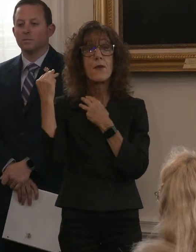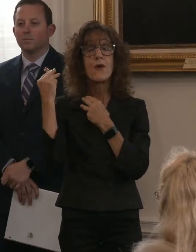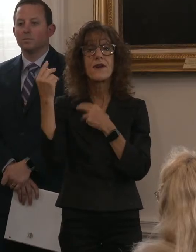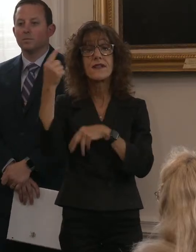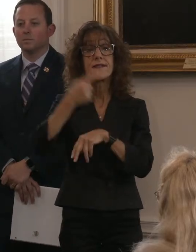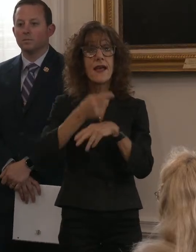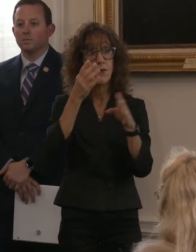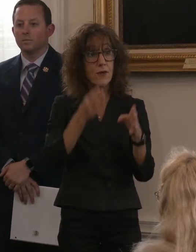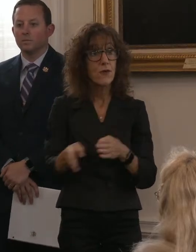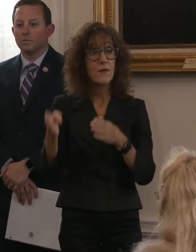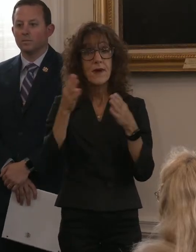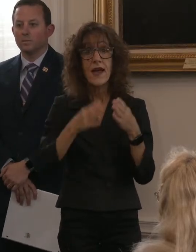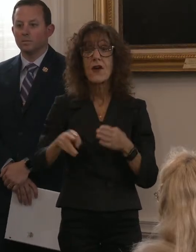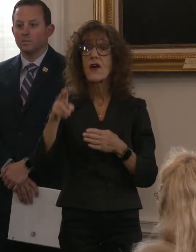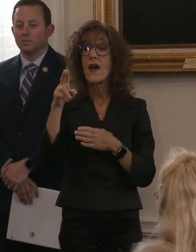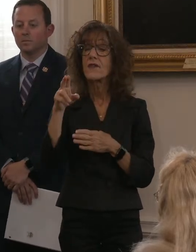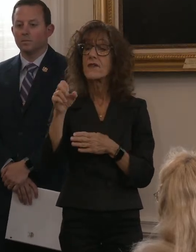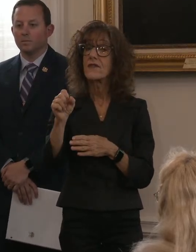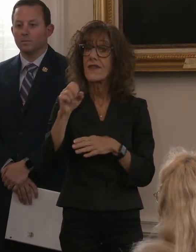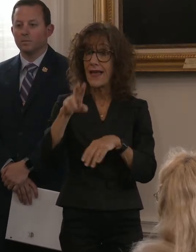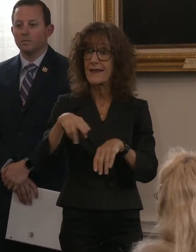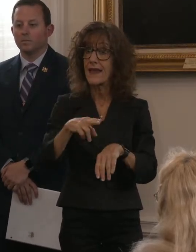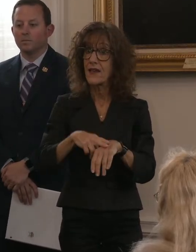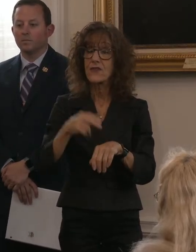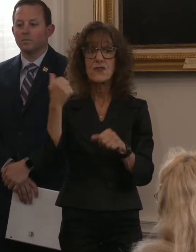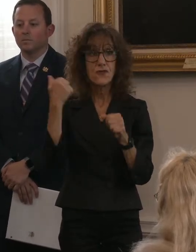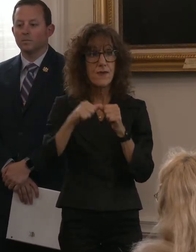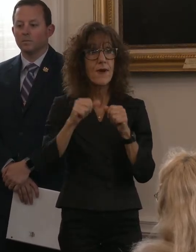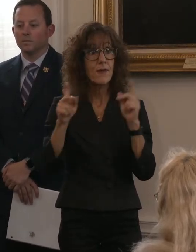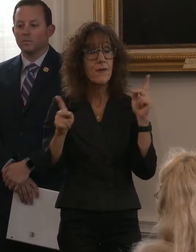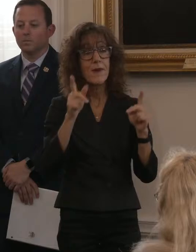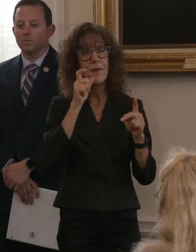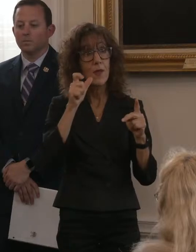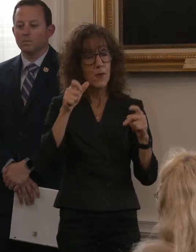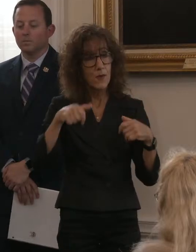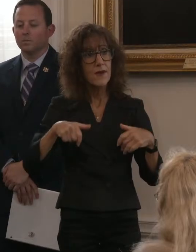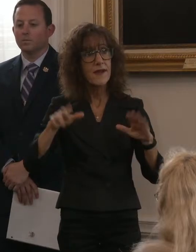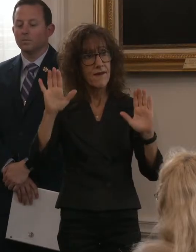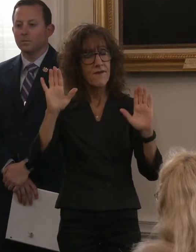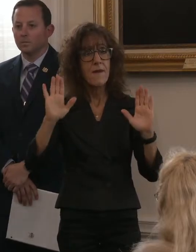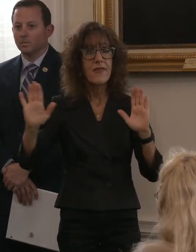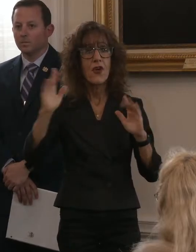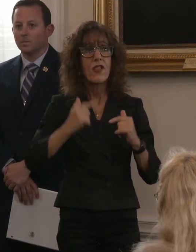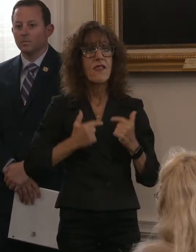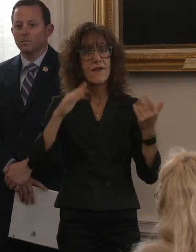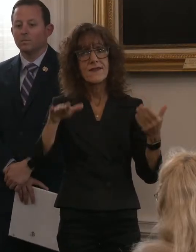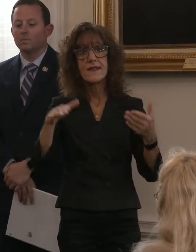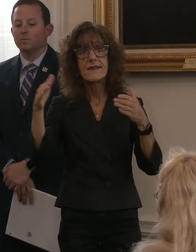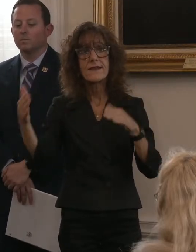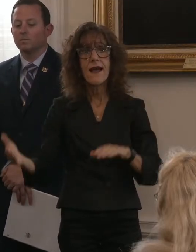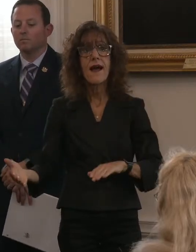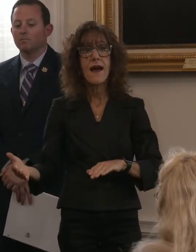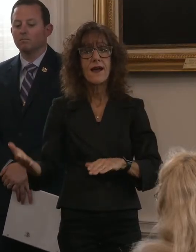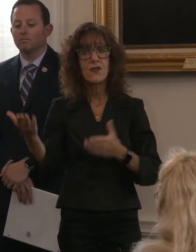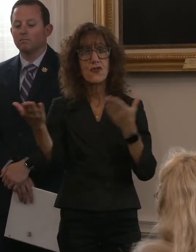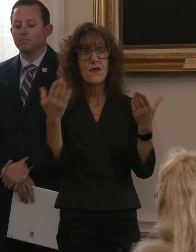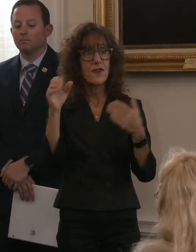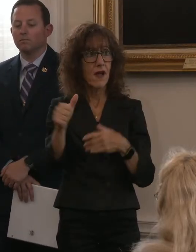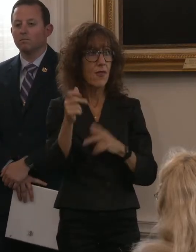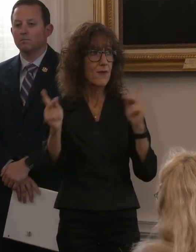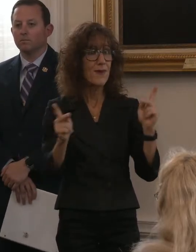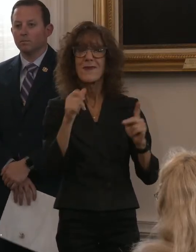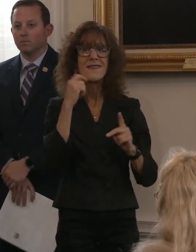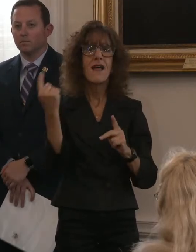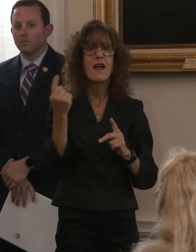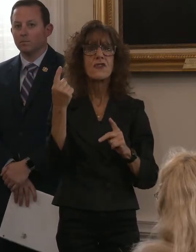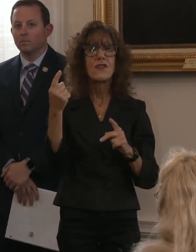prepare as a nation to remember those who gave their lives in service to others, not just